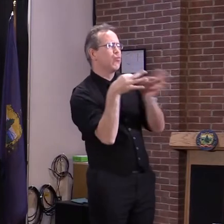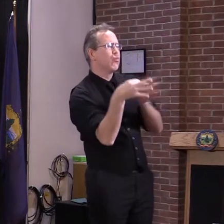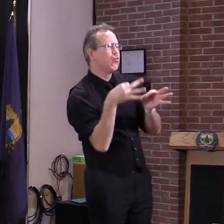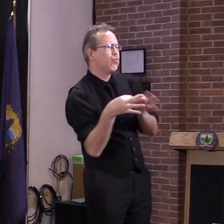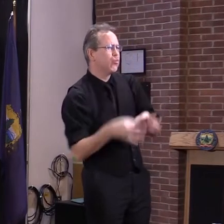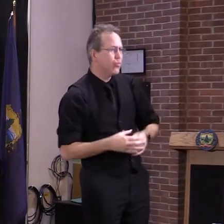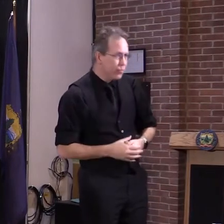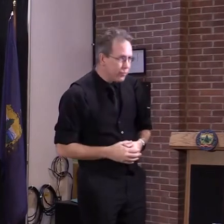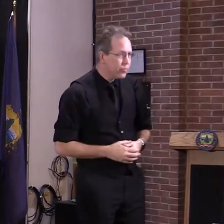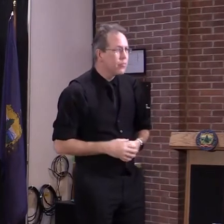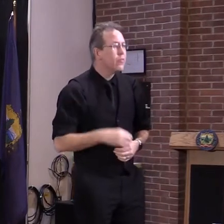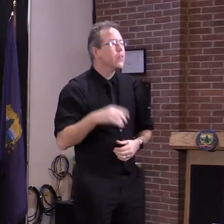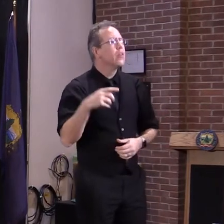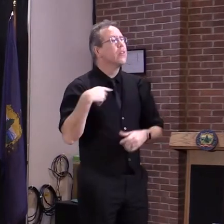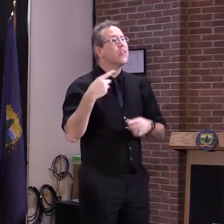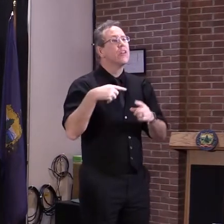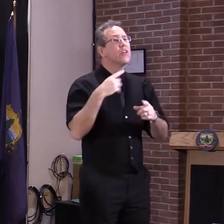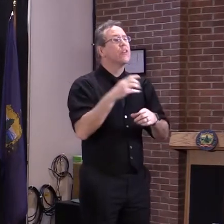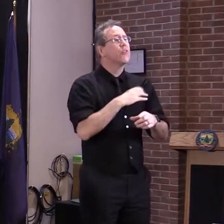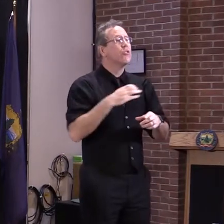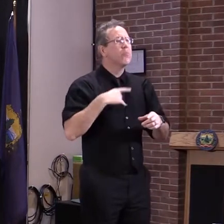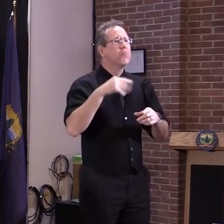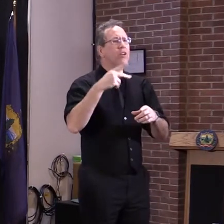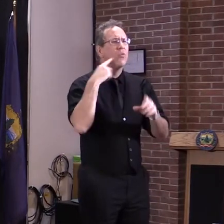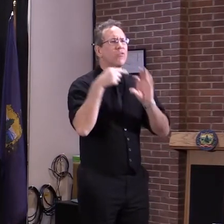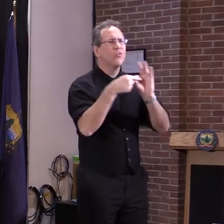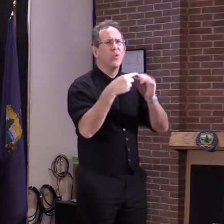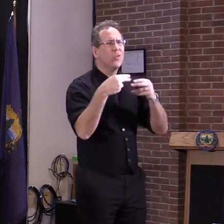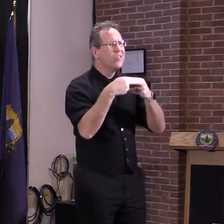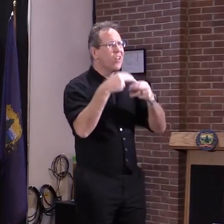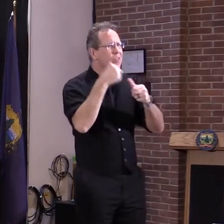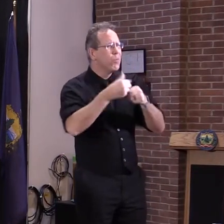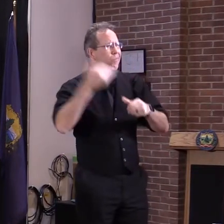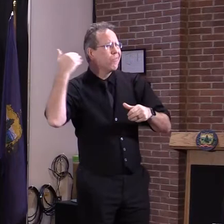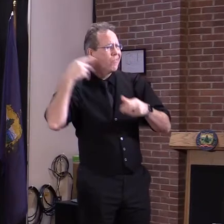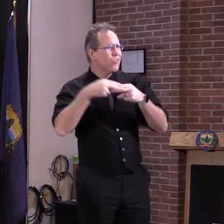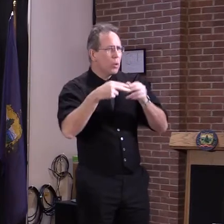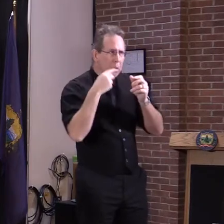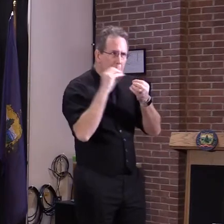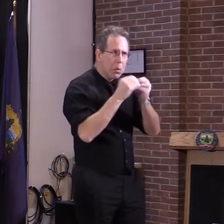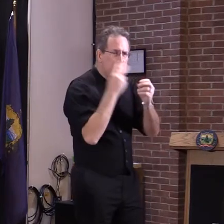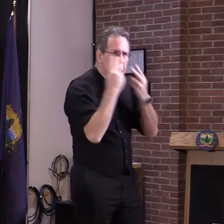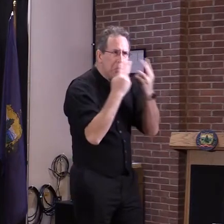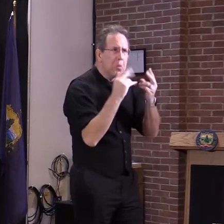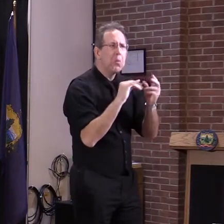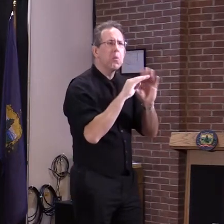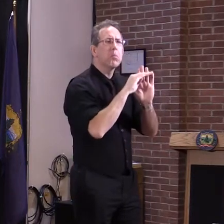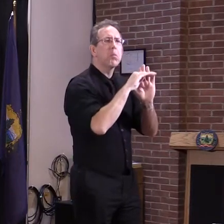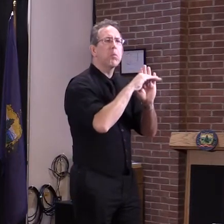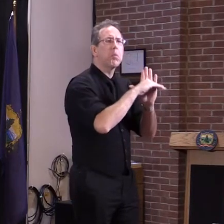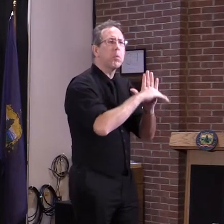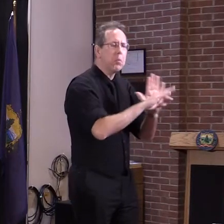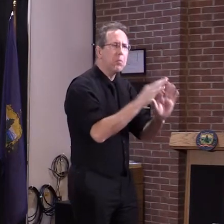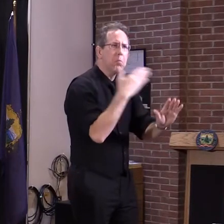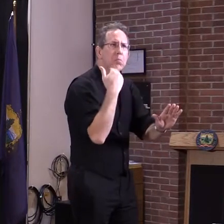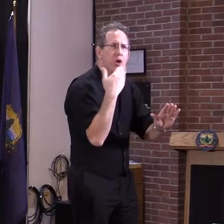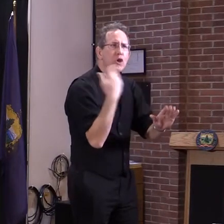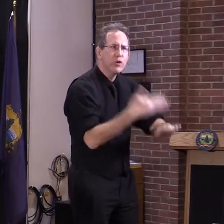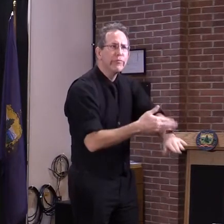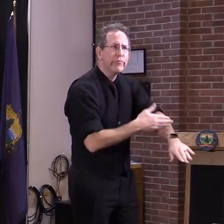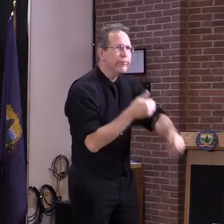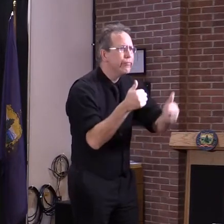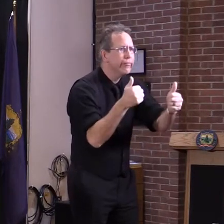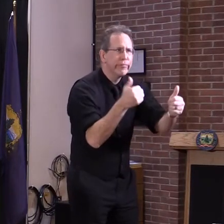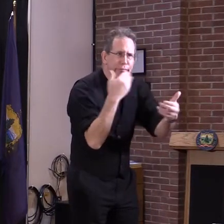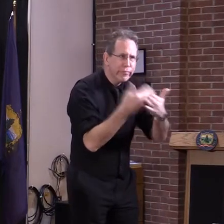report, the trends continue moving in the right direction with significant improvement across the region. So there's not much new for